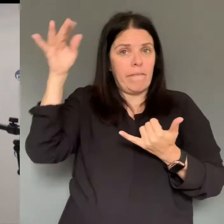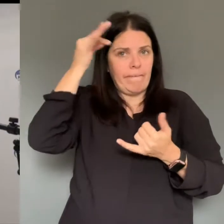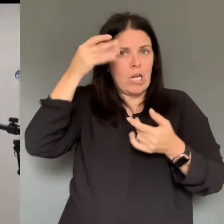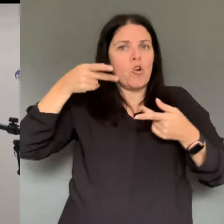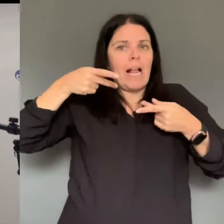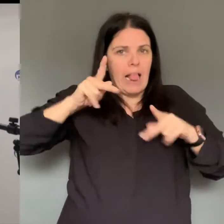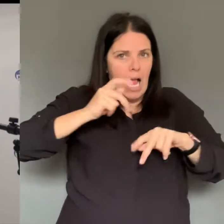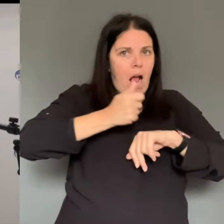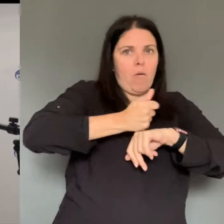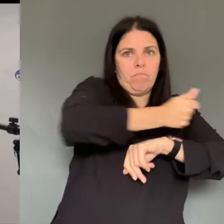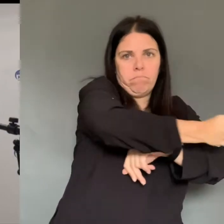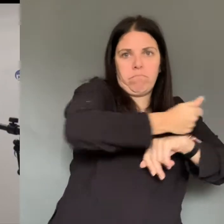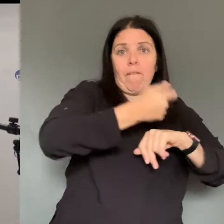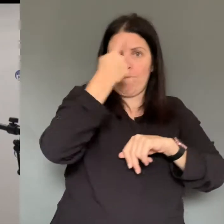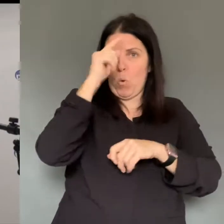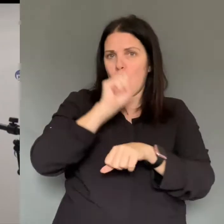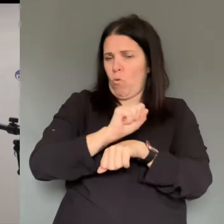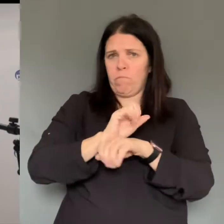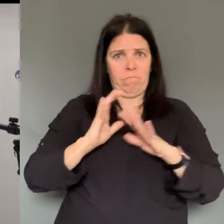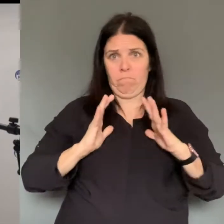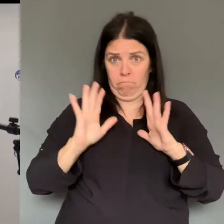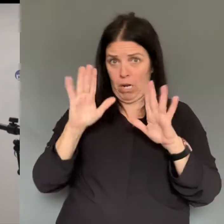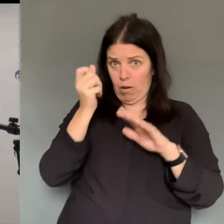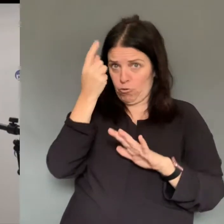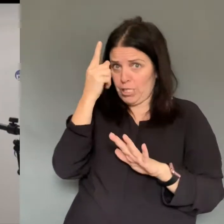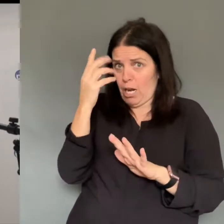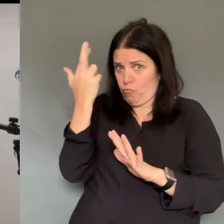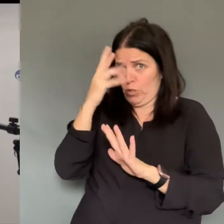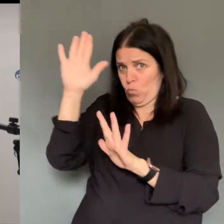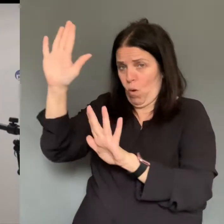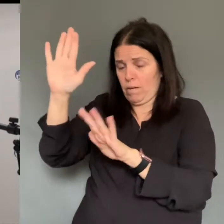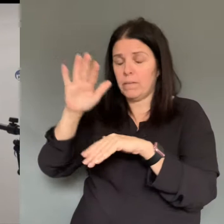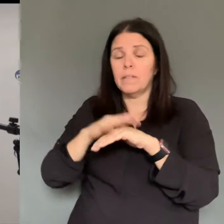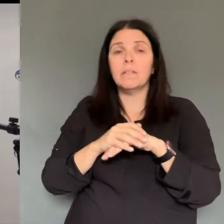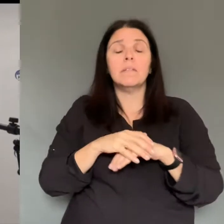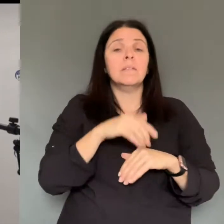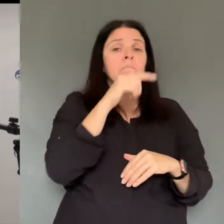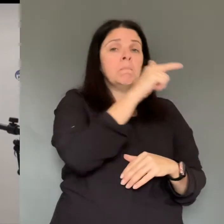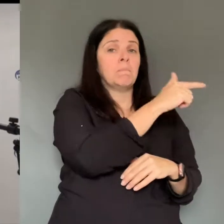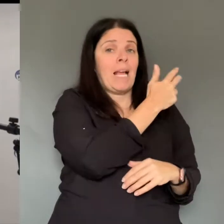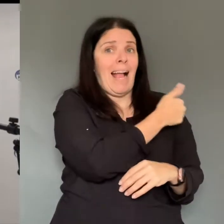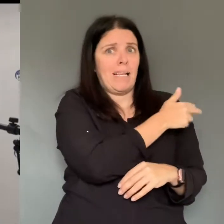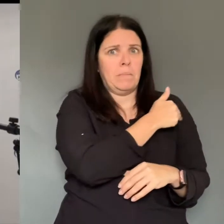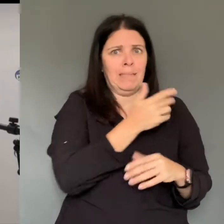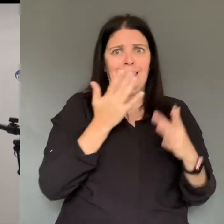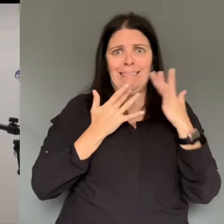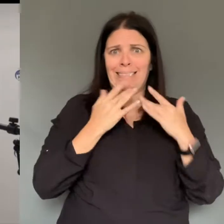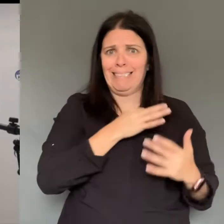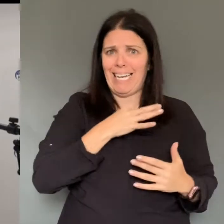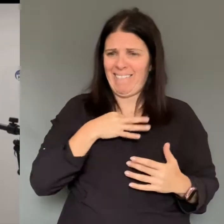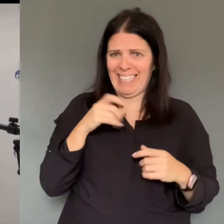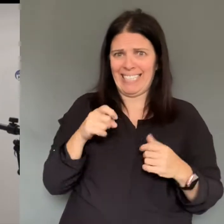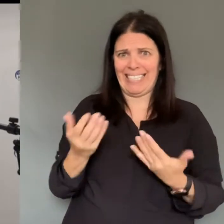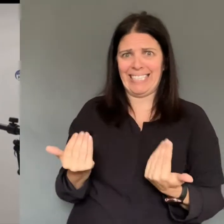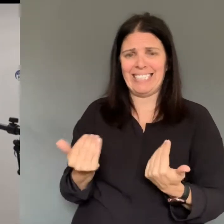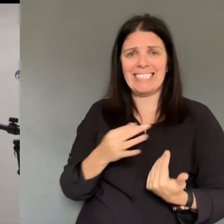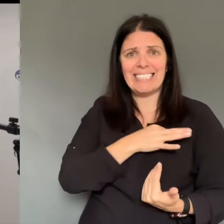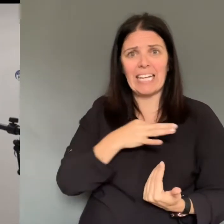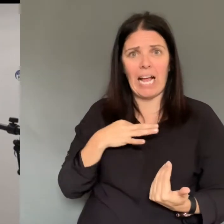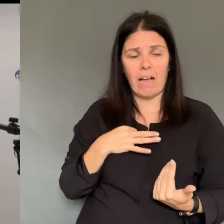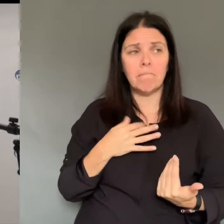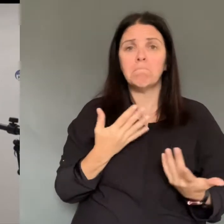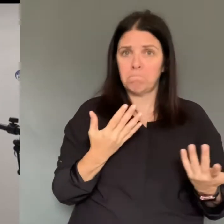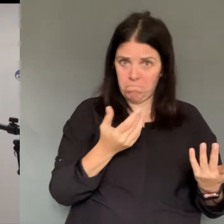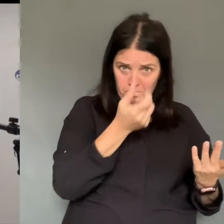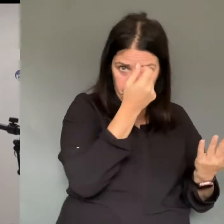From a community perspective, when we're talking about work-home isolation piece, so that's something that we can try and make recommendations